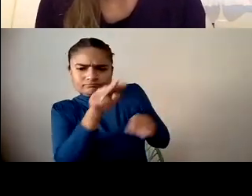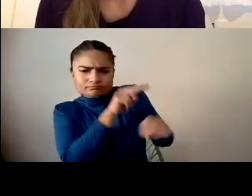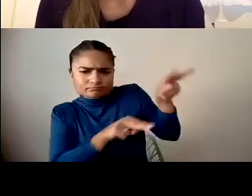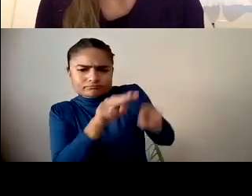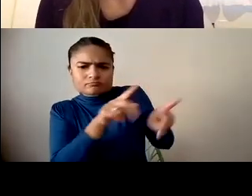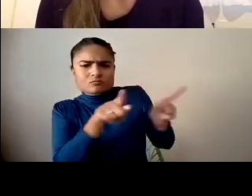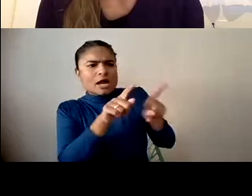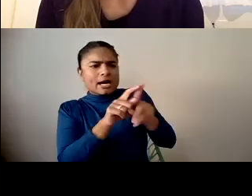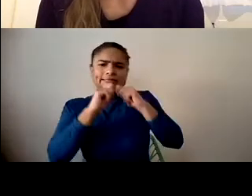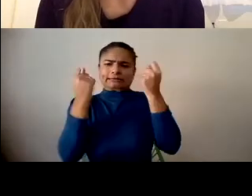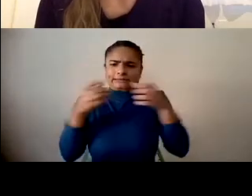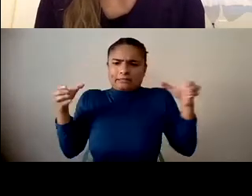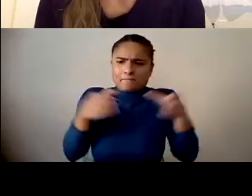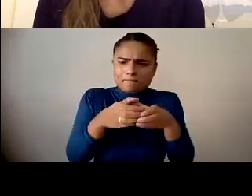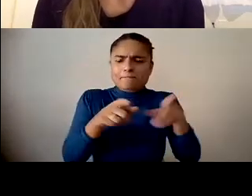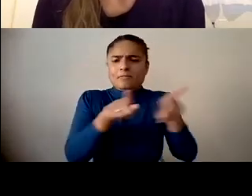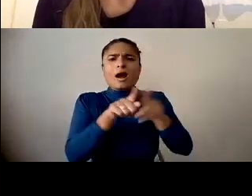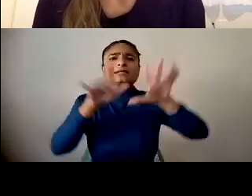development.